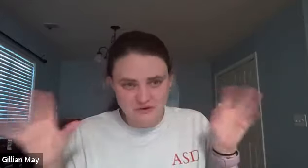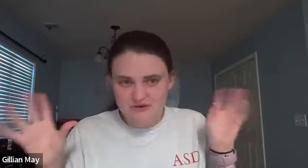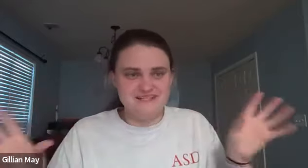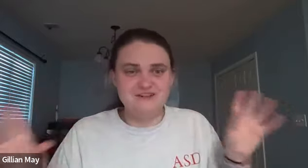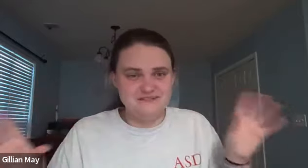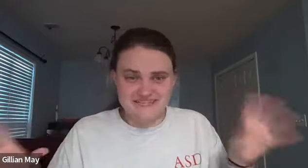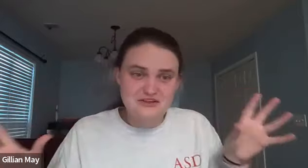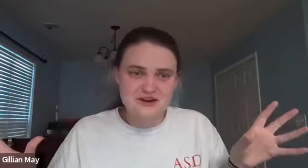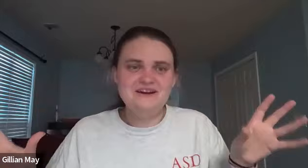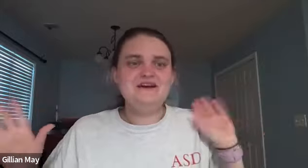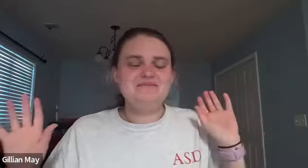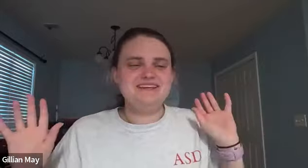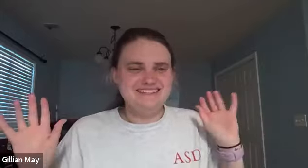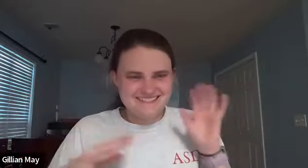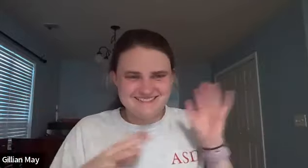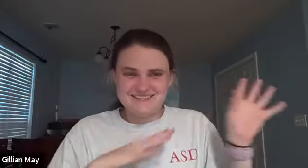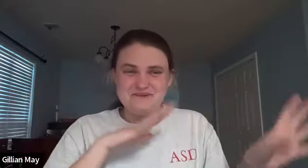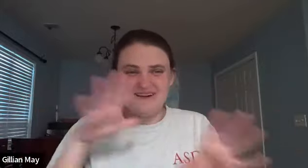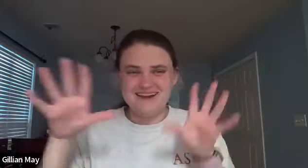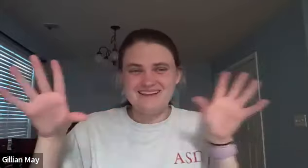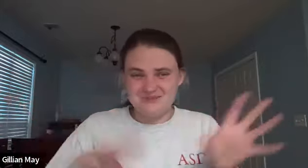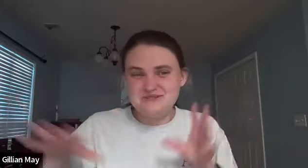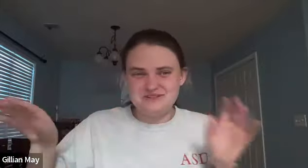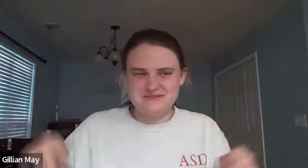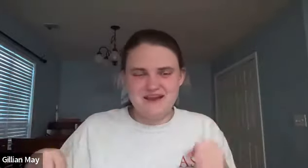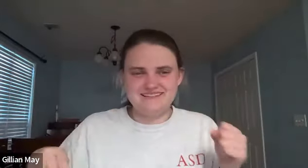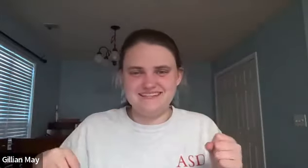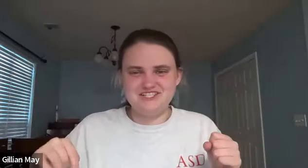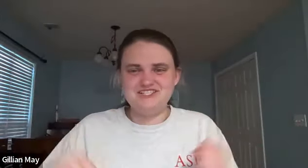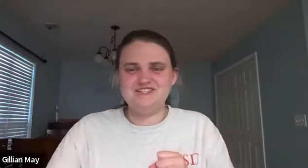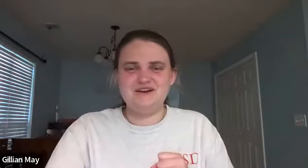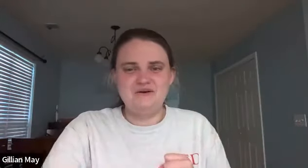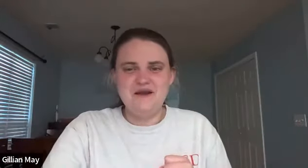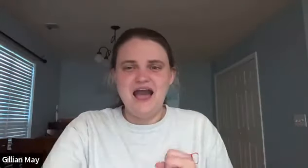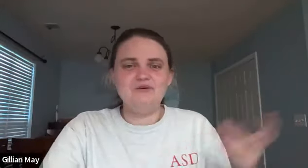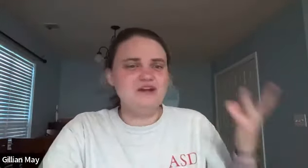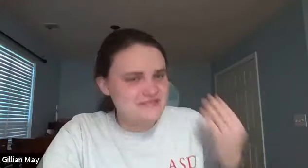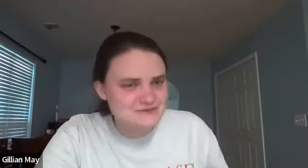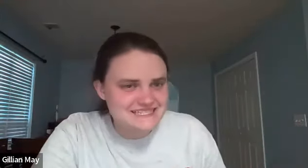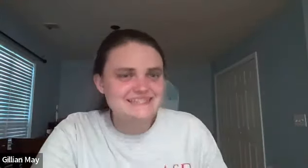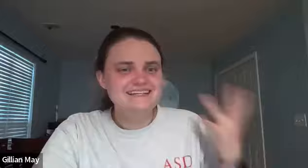more of myself together because next Tuesday is when my school starts back in session. So I will not be my gosh, Gillian.